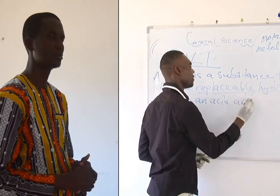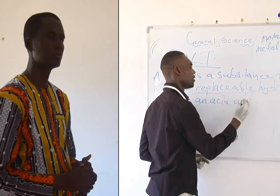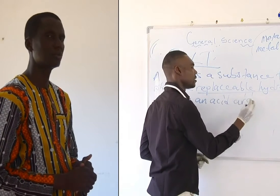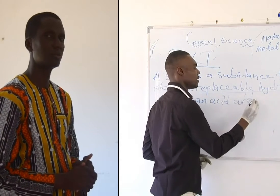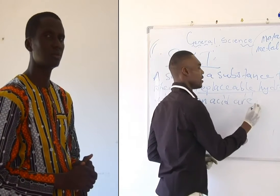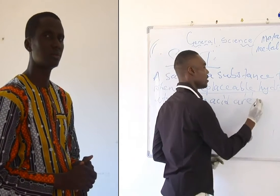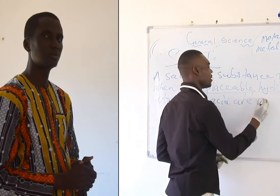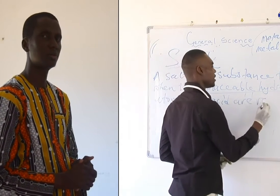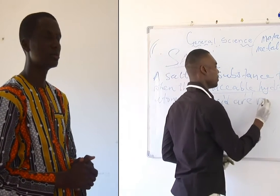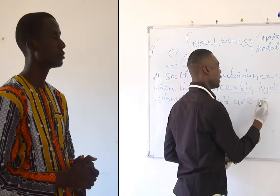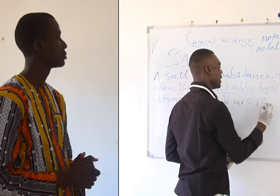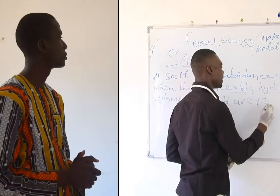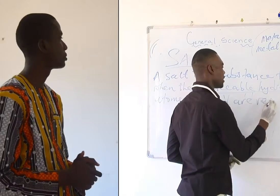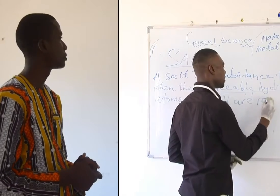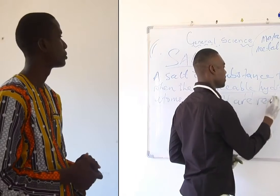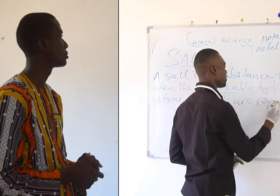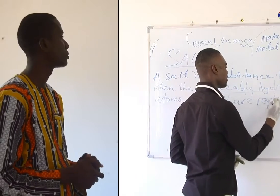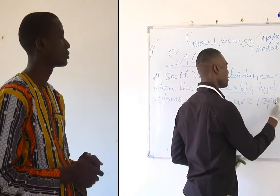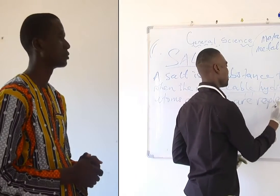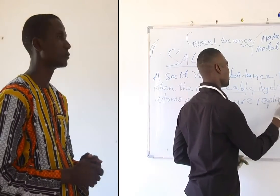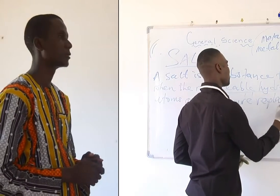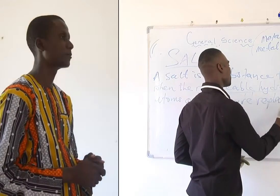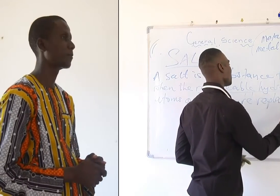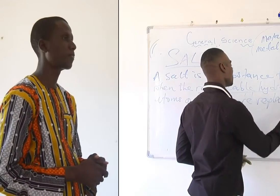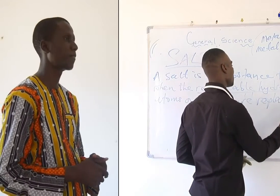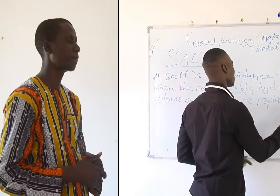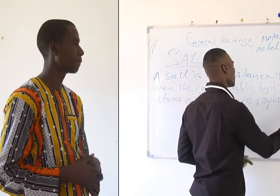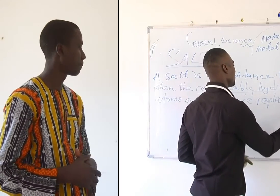are replaced